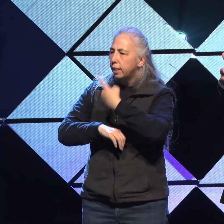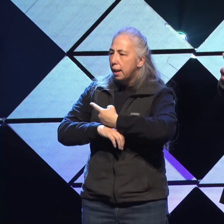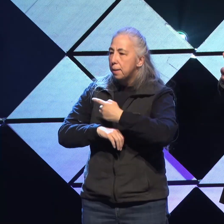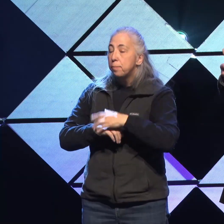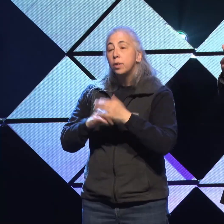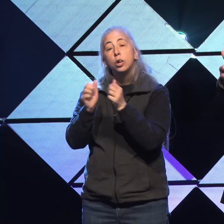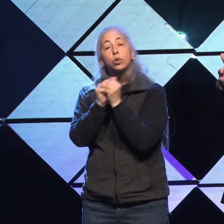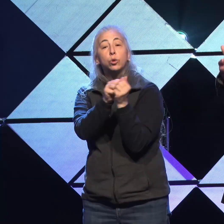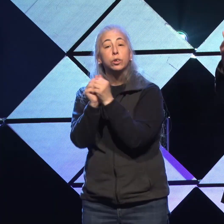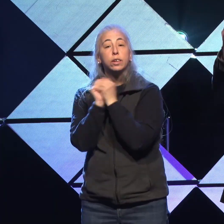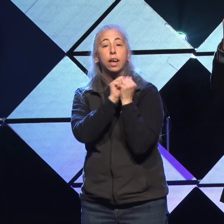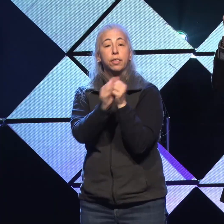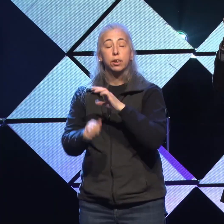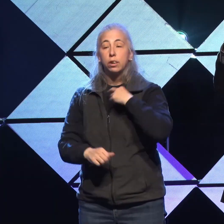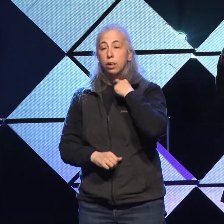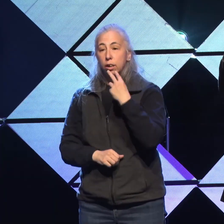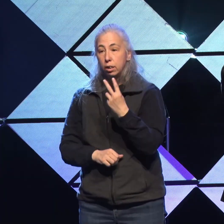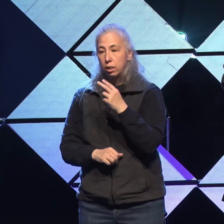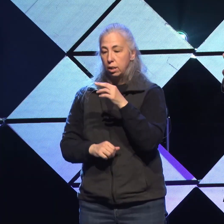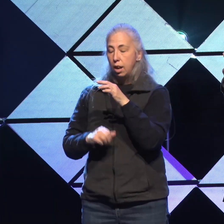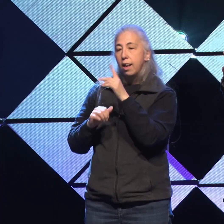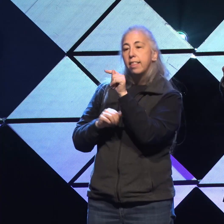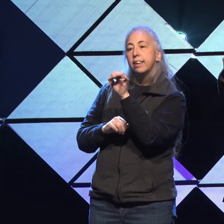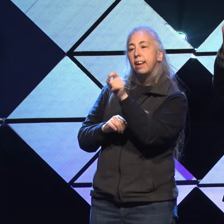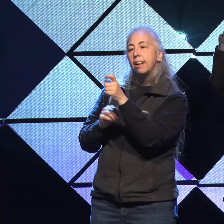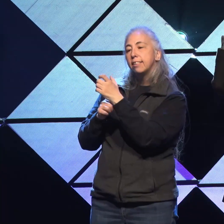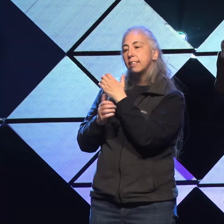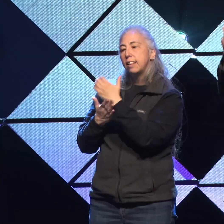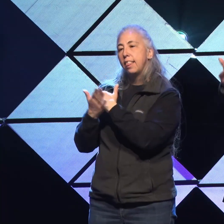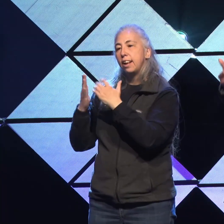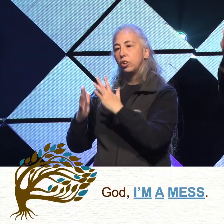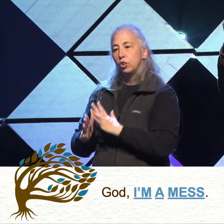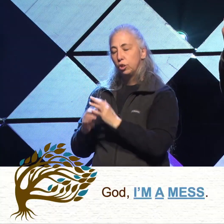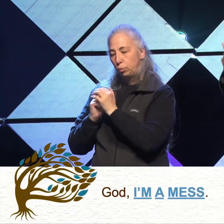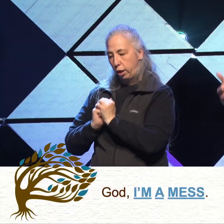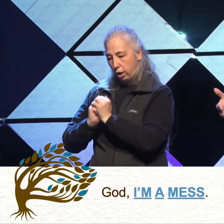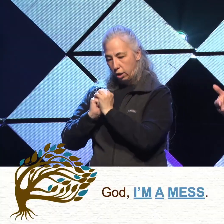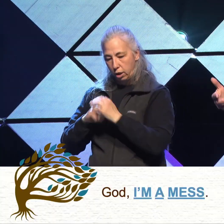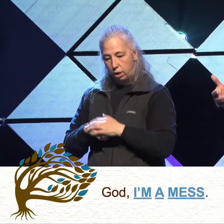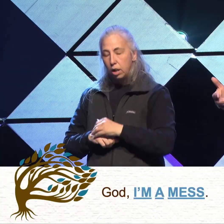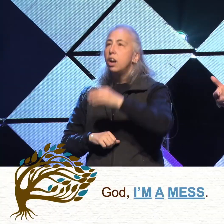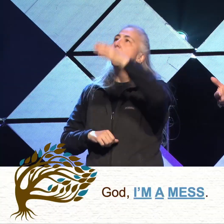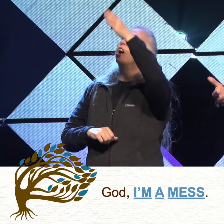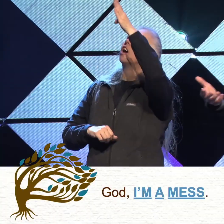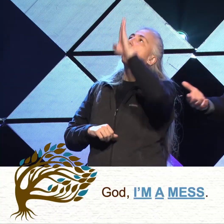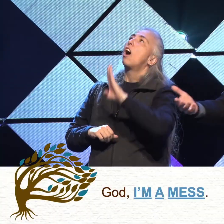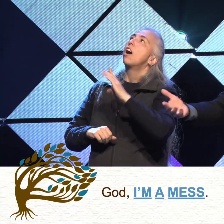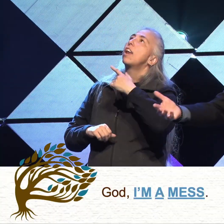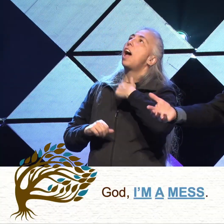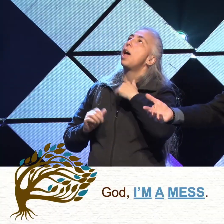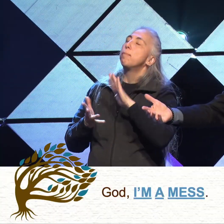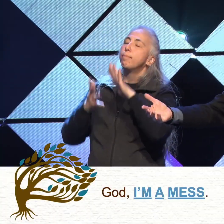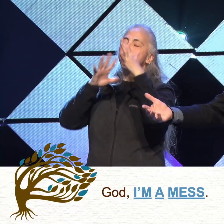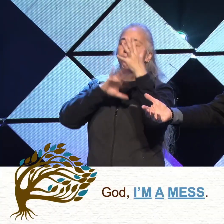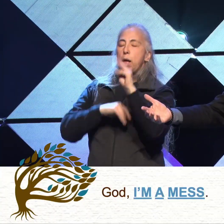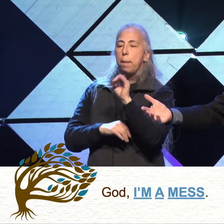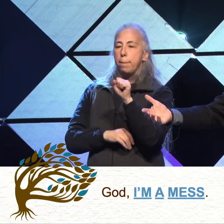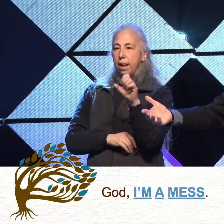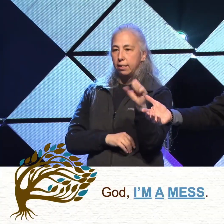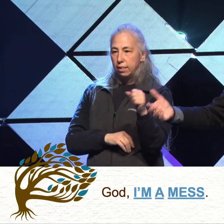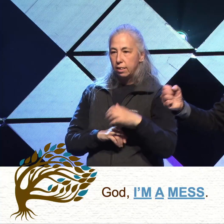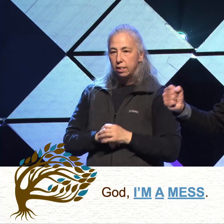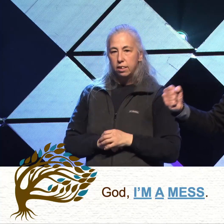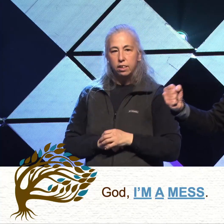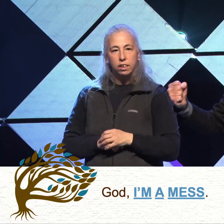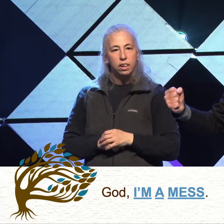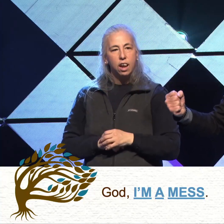loud. The tax collector's prayer. Would you say it with me? God, I'm a mess. Hey, let's say it with enthusiasm.